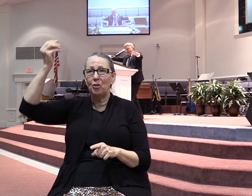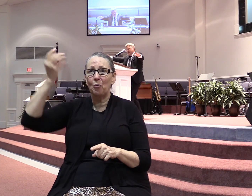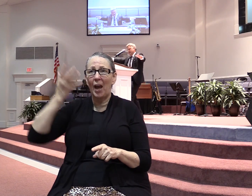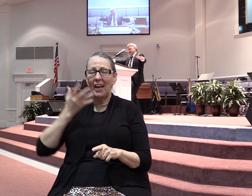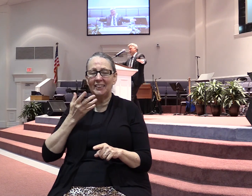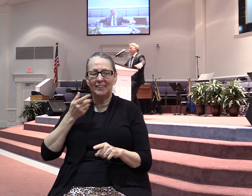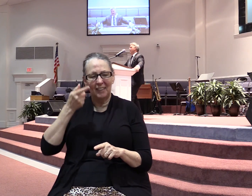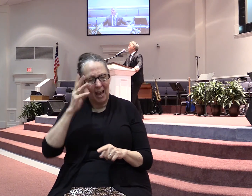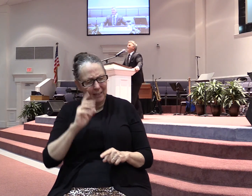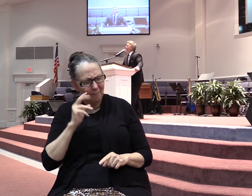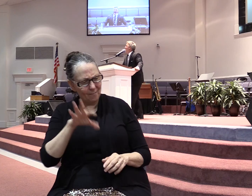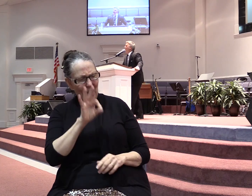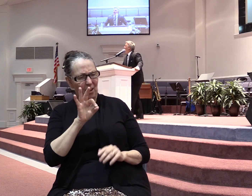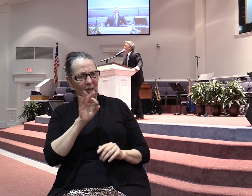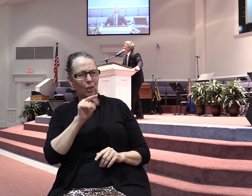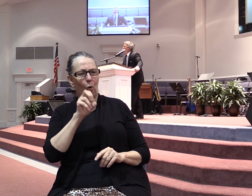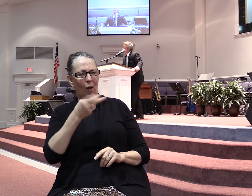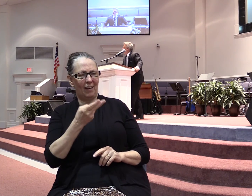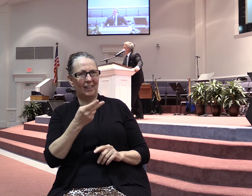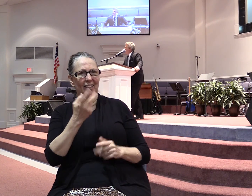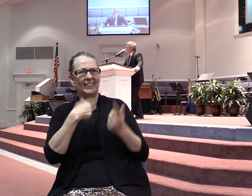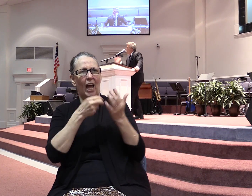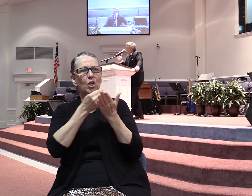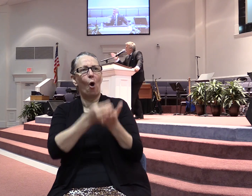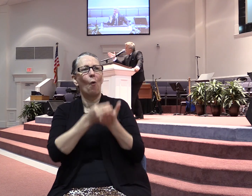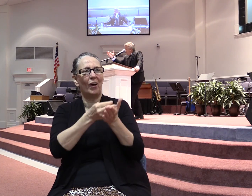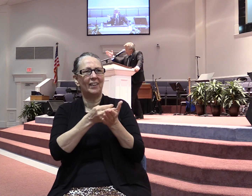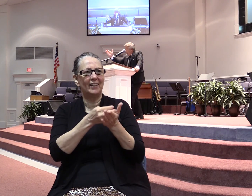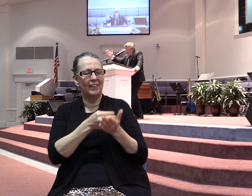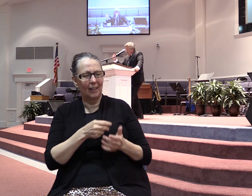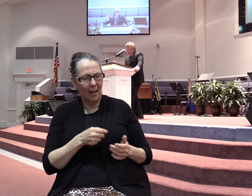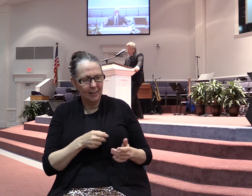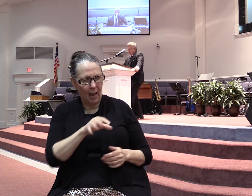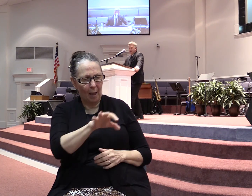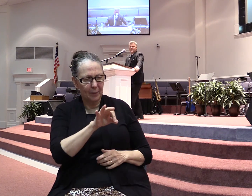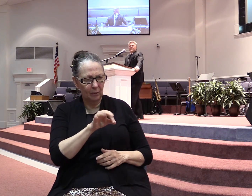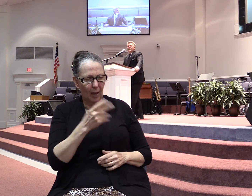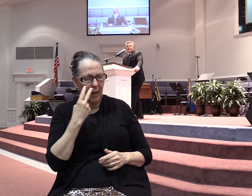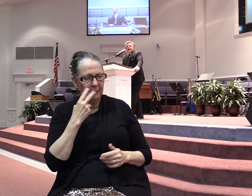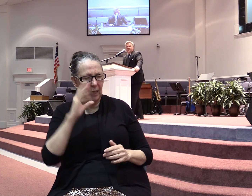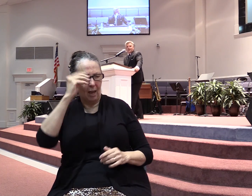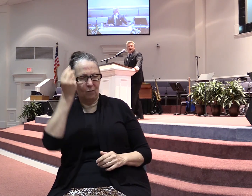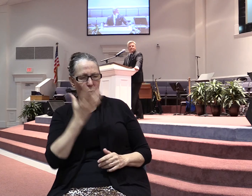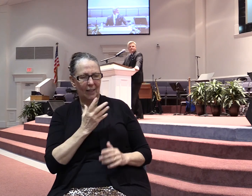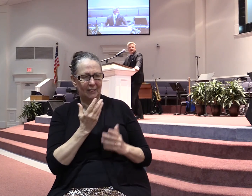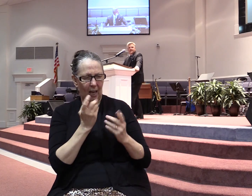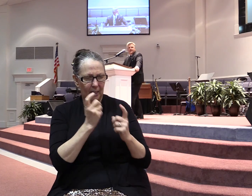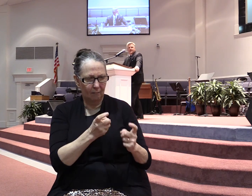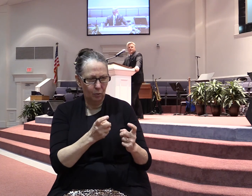named Noah, no matter how far a man falls, God has a way out. The devil can't thwart